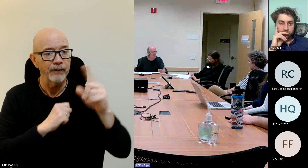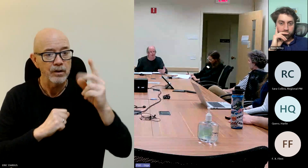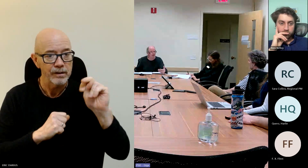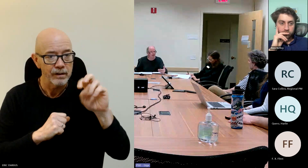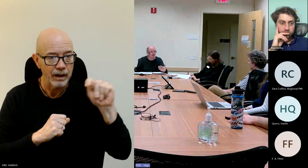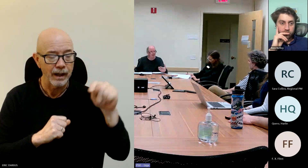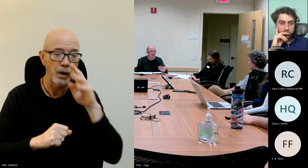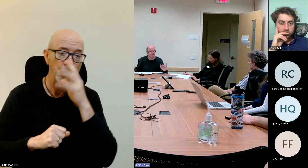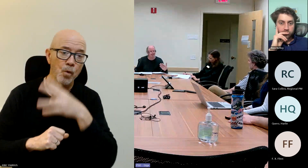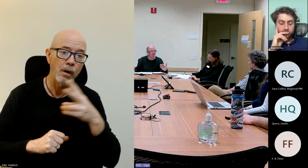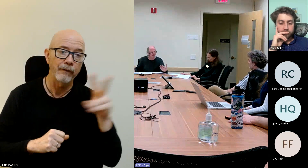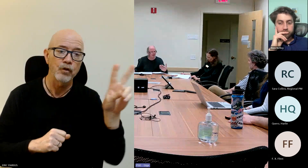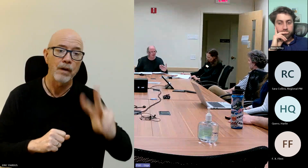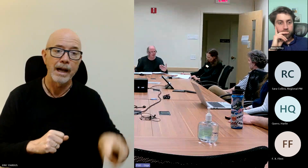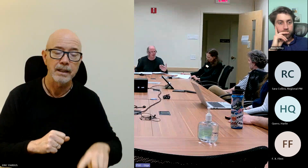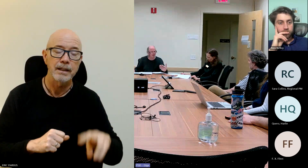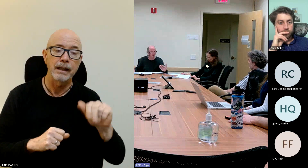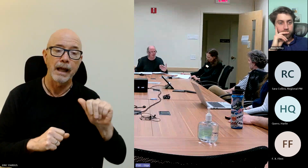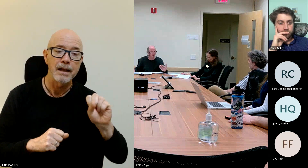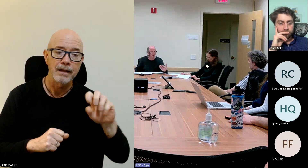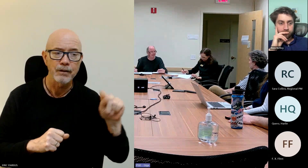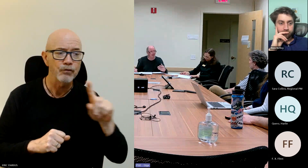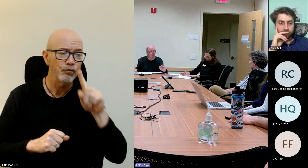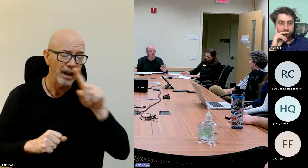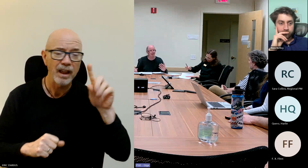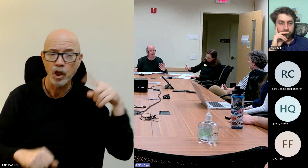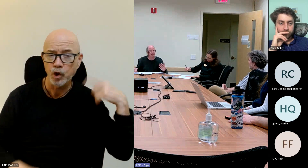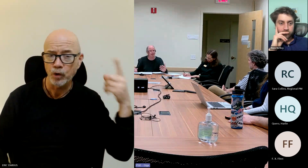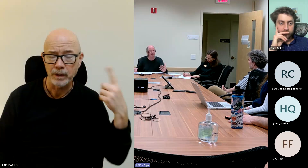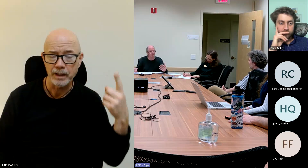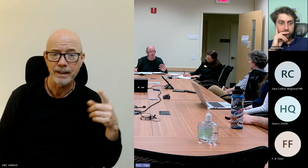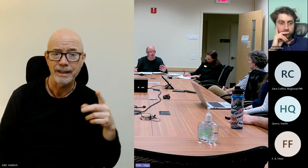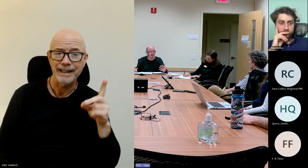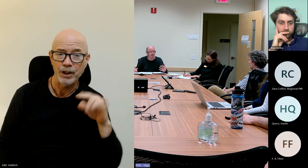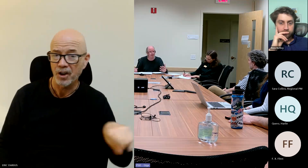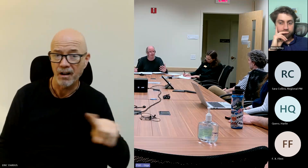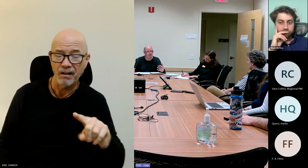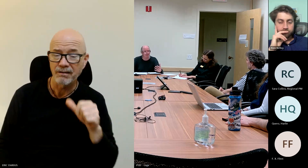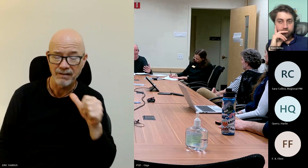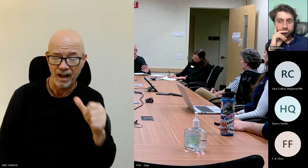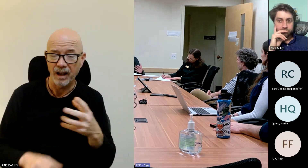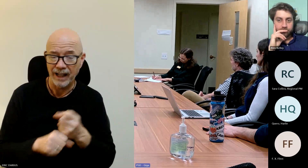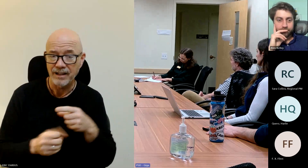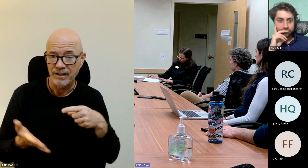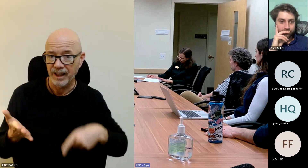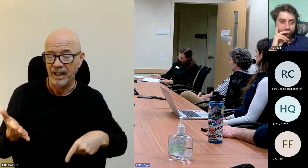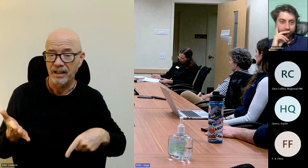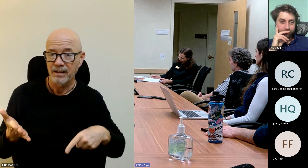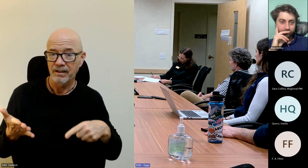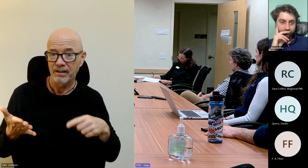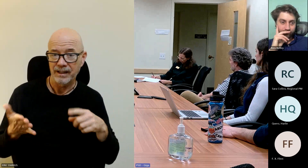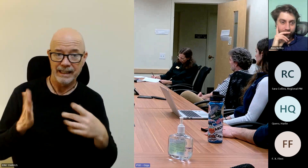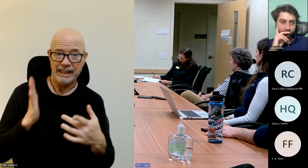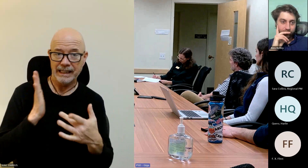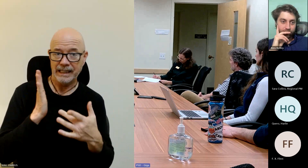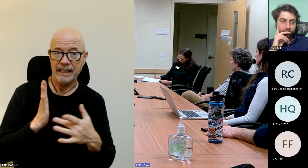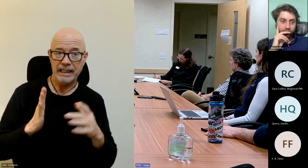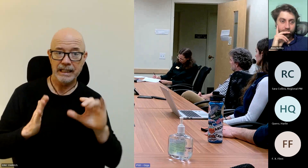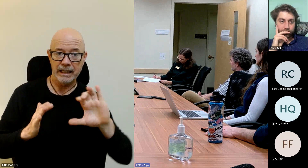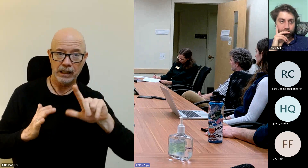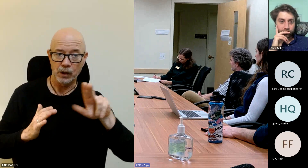priority and preemption. This is ludicrous. Did y'all not catch these flaws? Right? Are you just taking